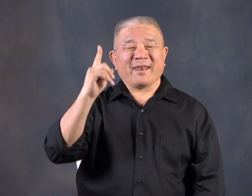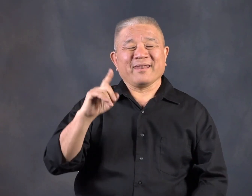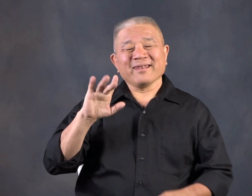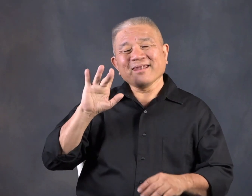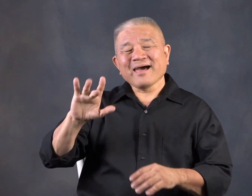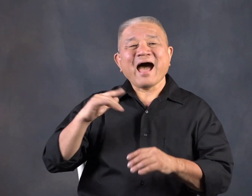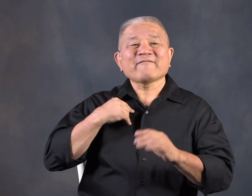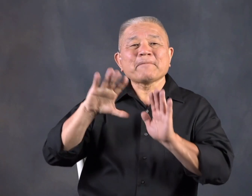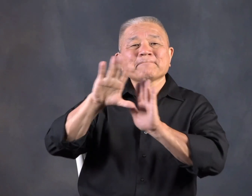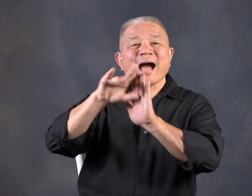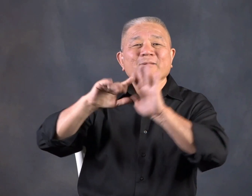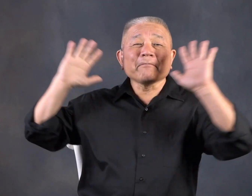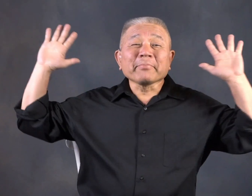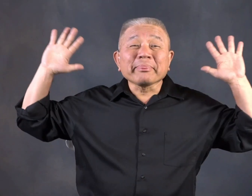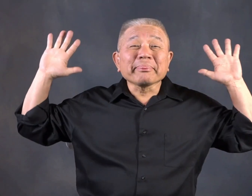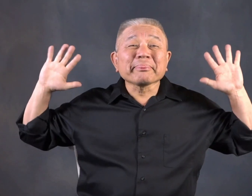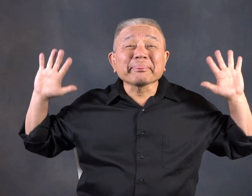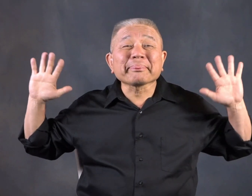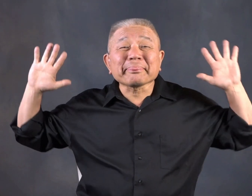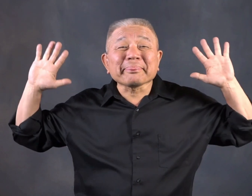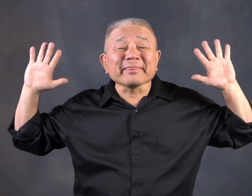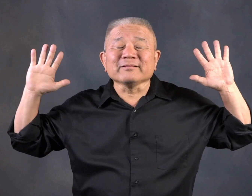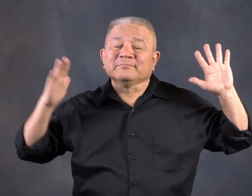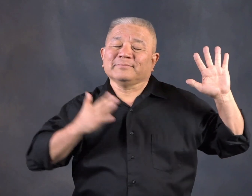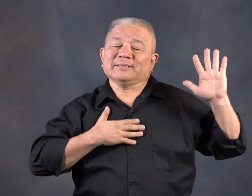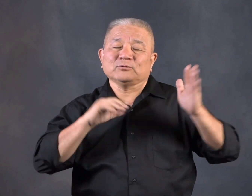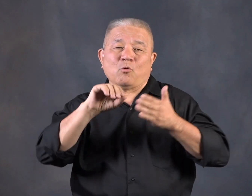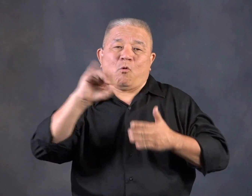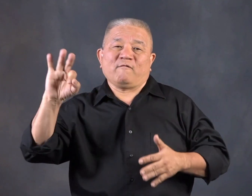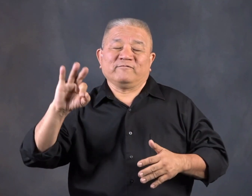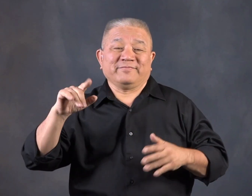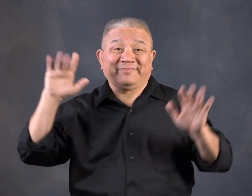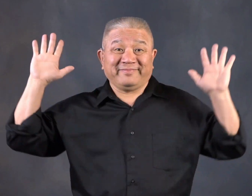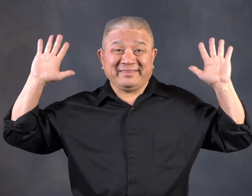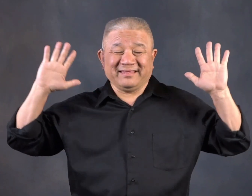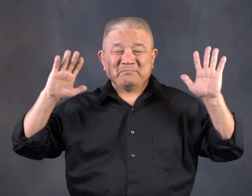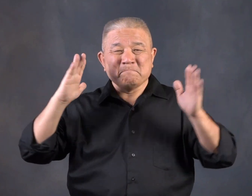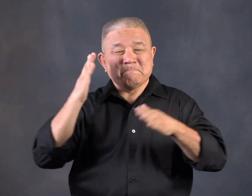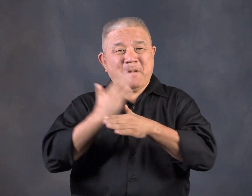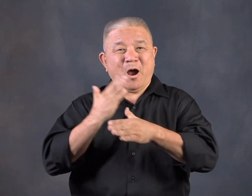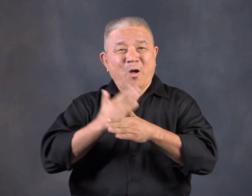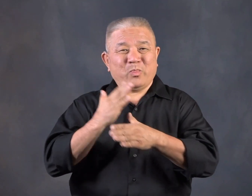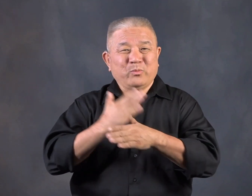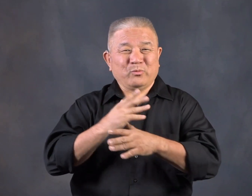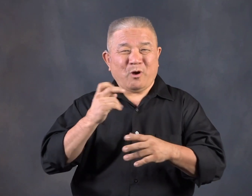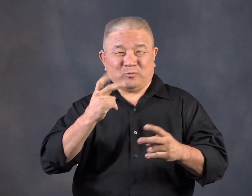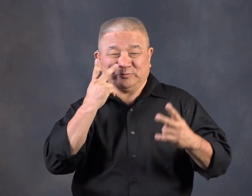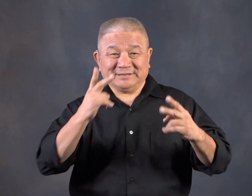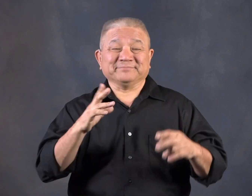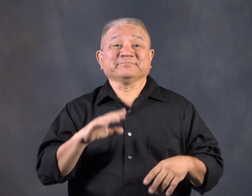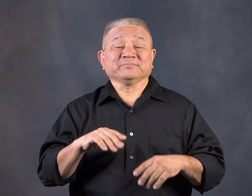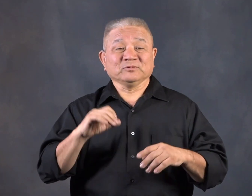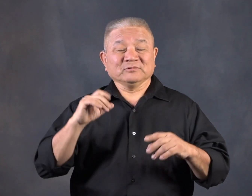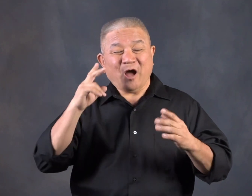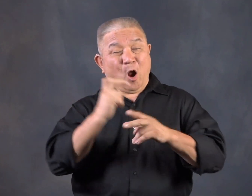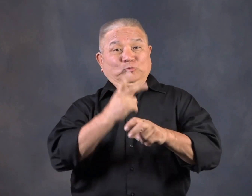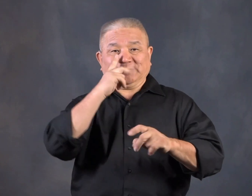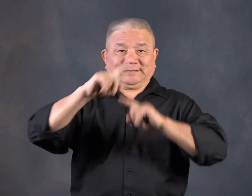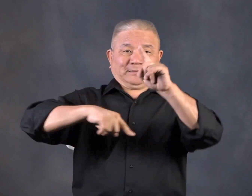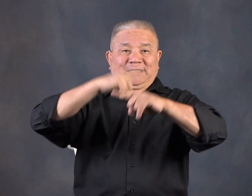As far as Zoom features, there's one that lets you blur the background. I think that makes it difficult to see signs. I would recommend